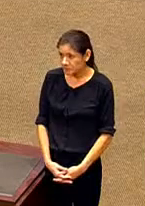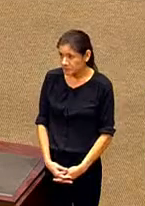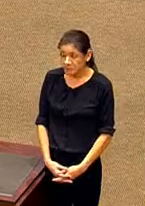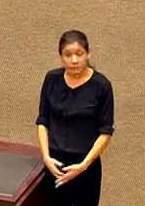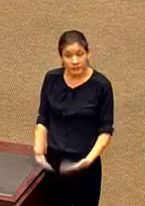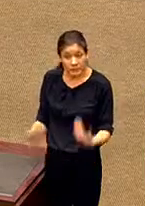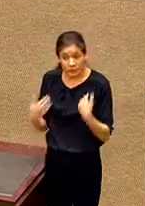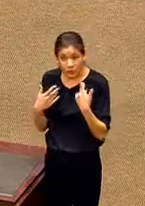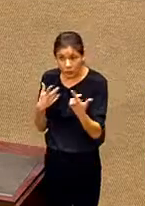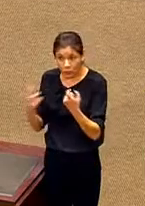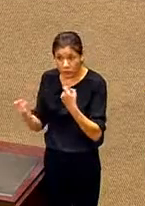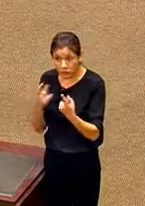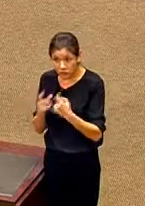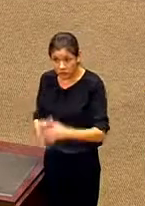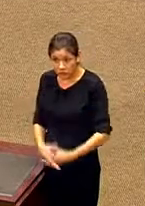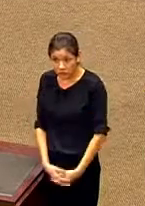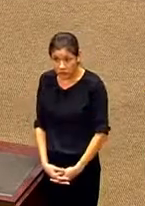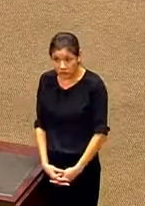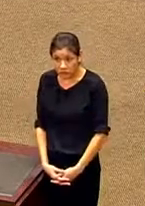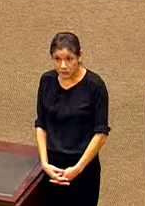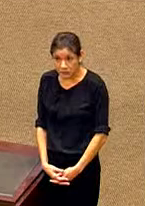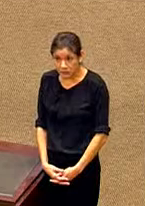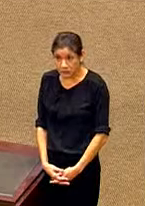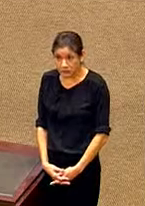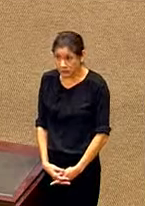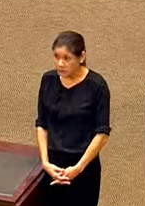Are there any questions?